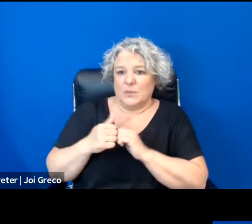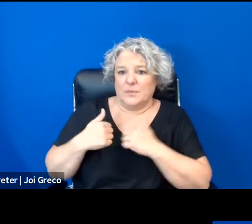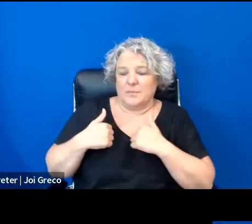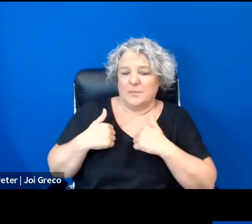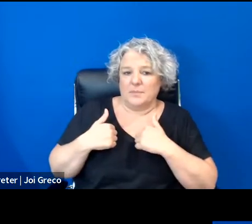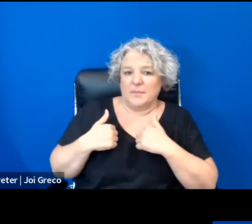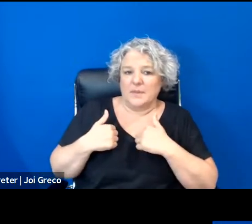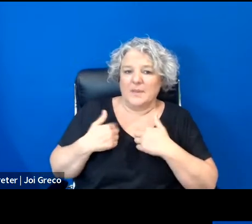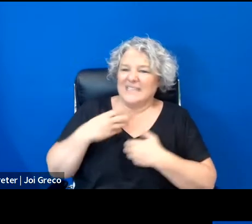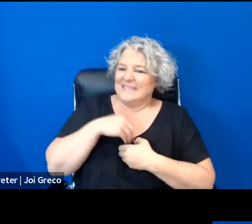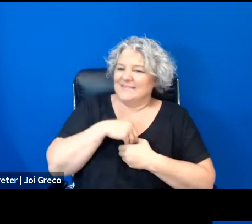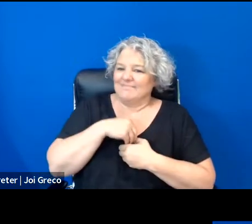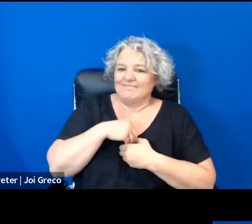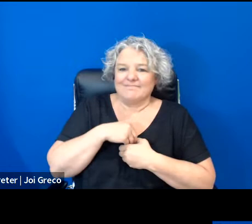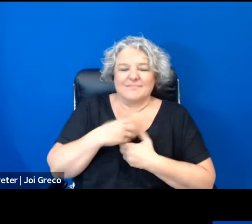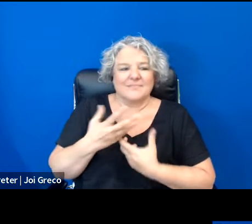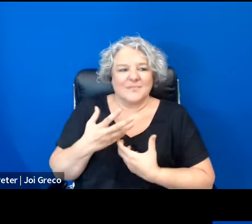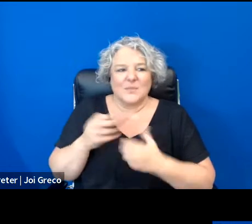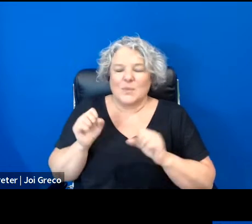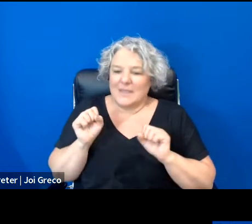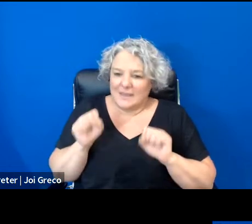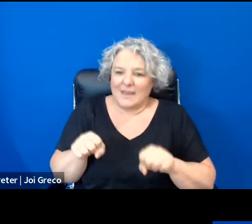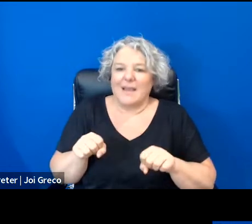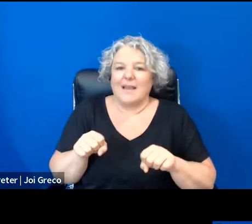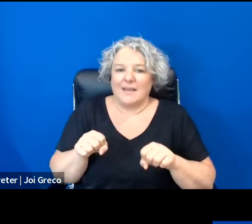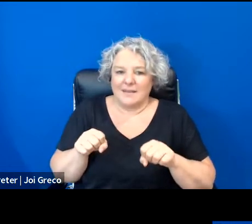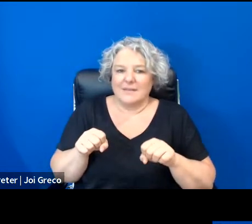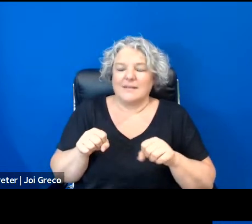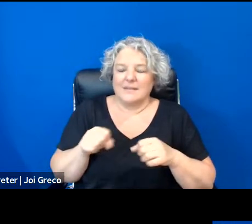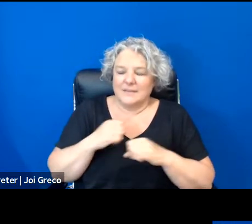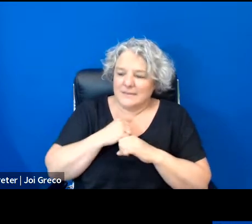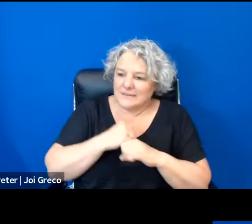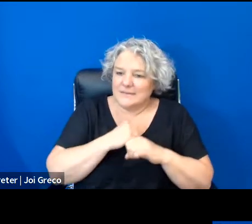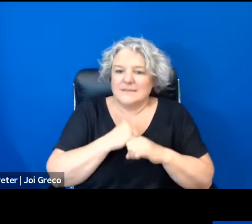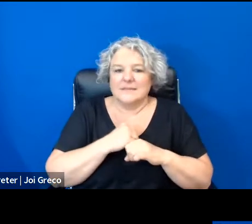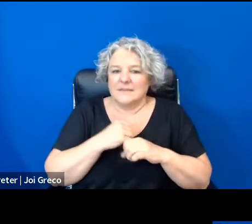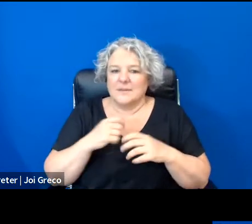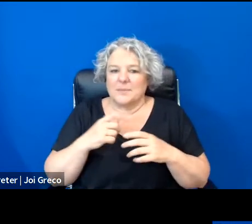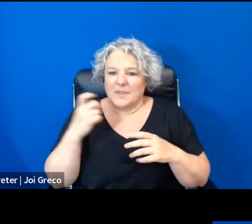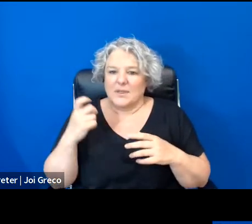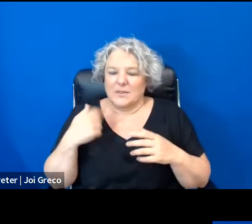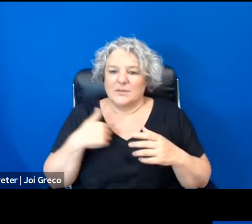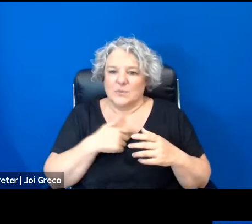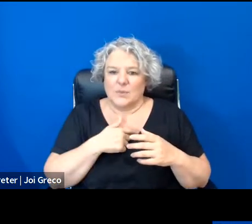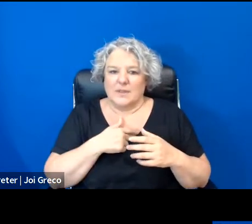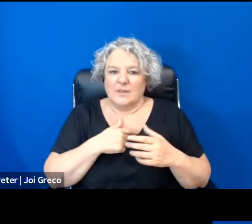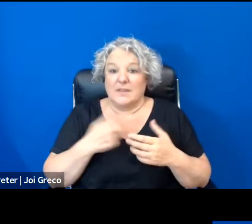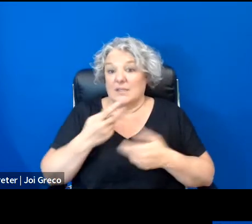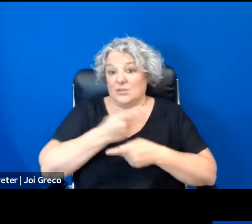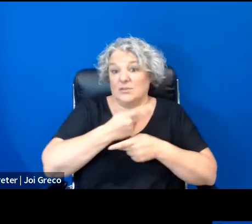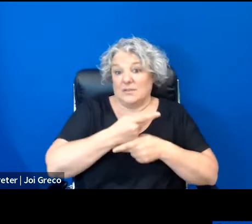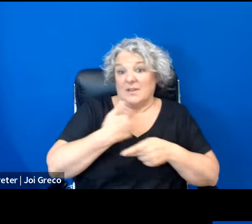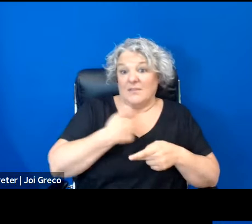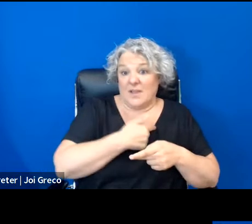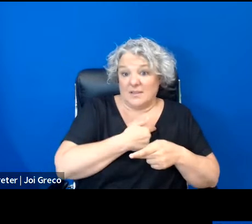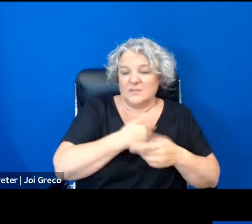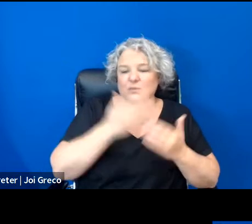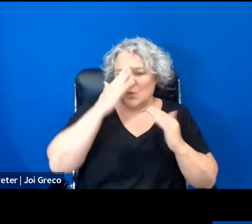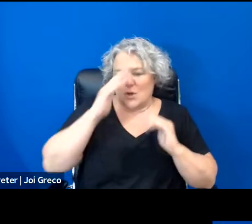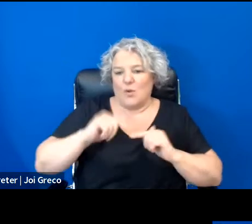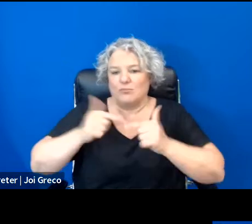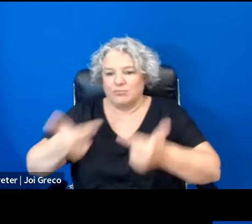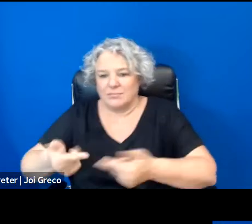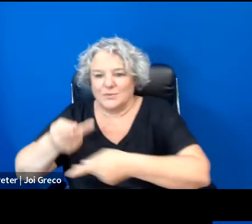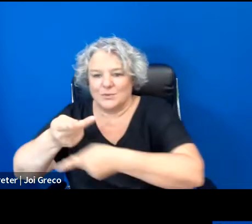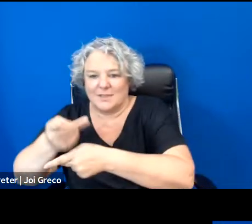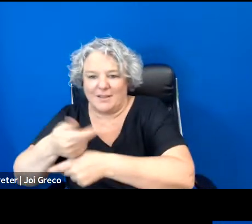some innate capacity to care and to, because we've been cared for and we know we value that. And